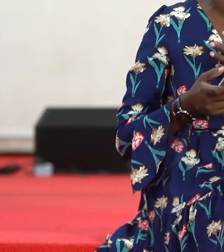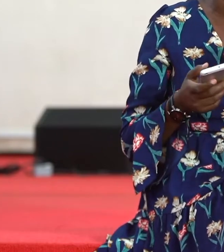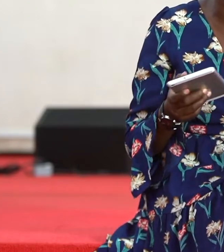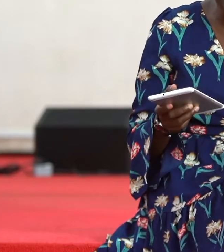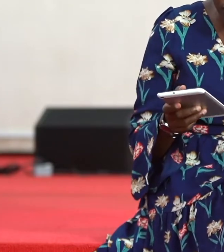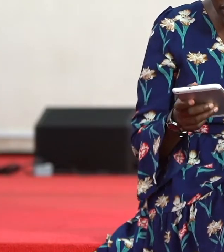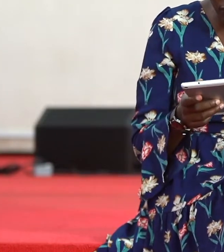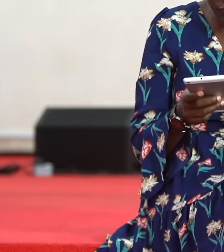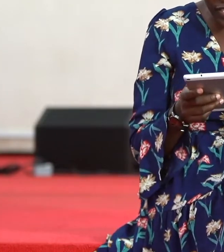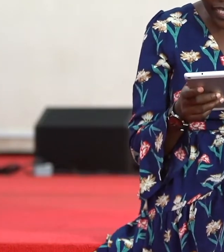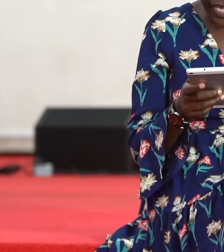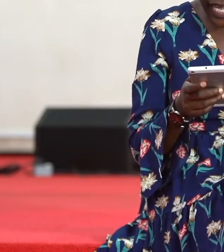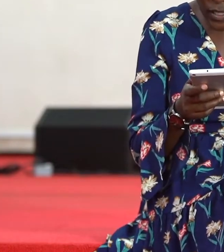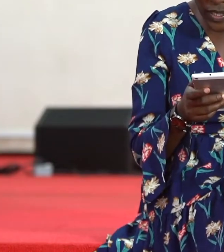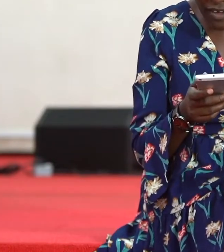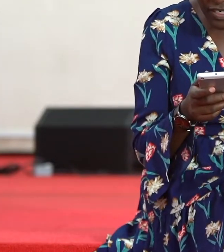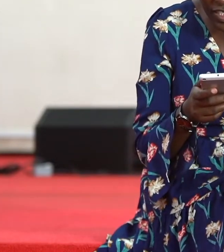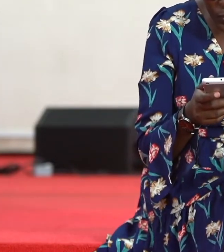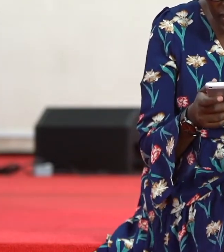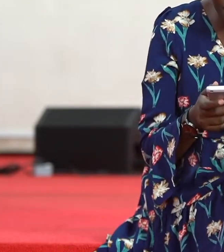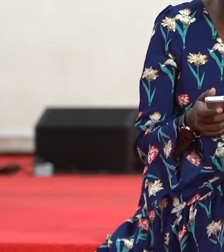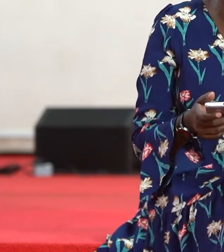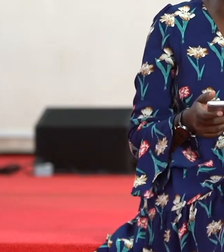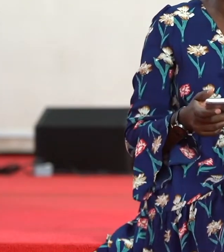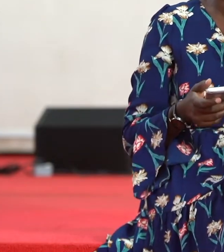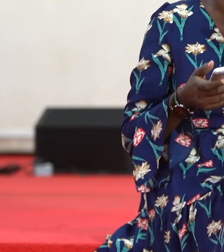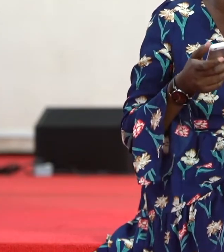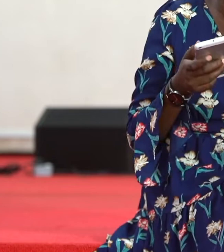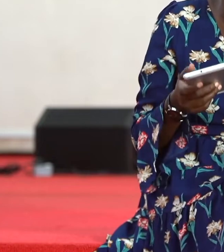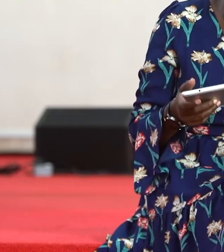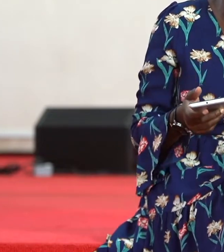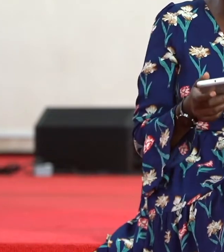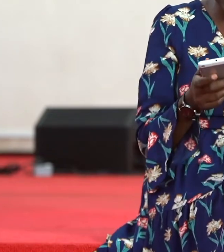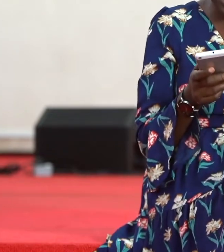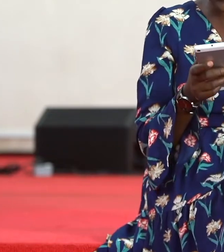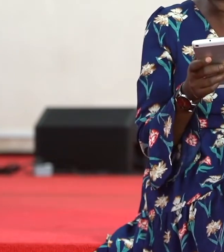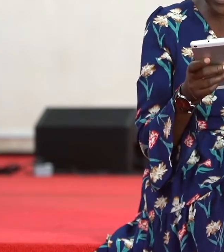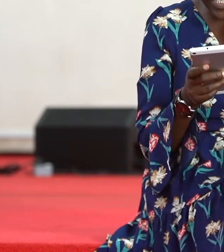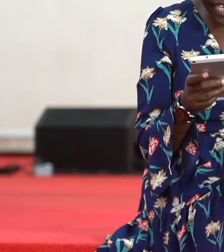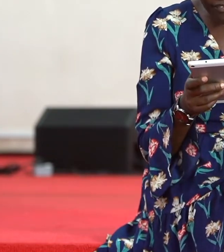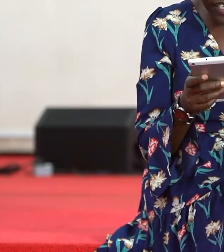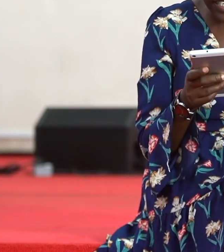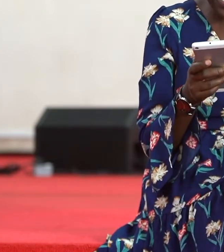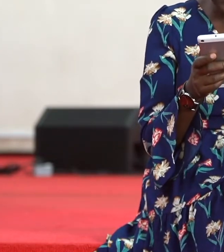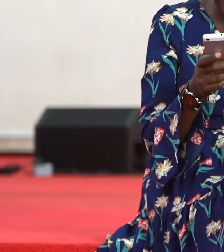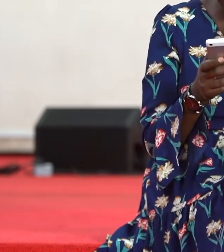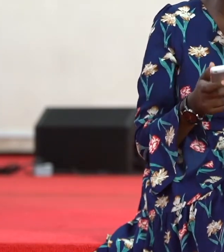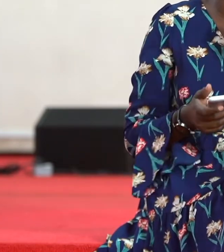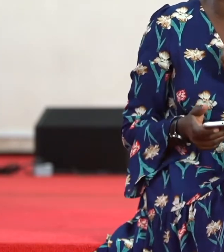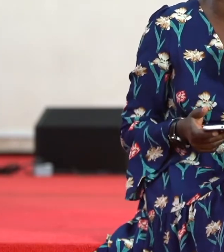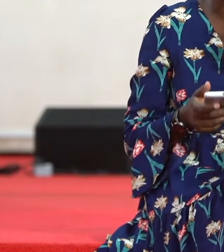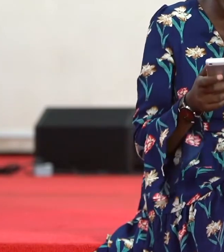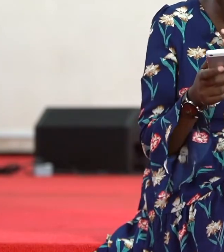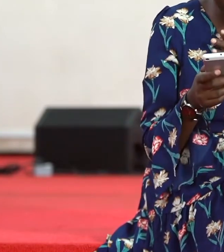with incredible gifts. And we have a responsibility, as young as we are, to discover that